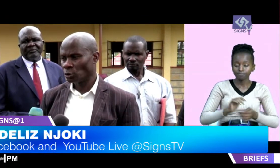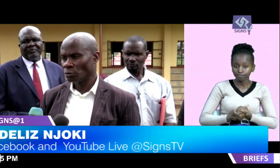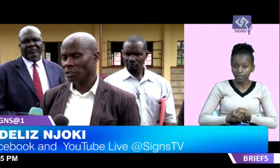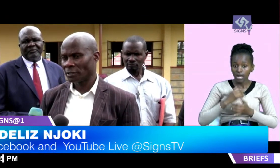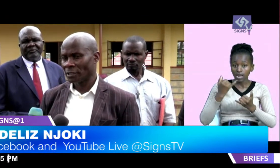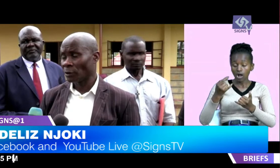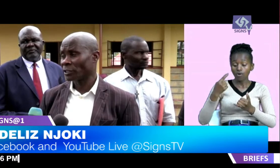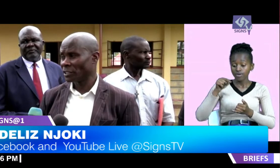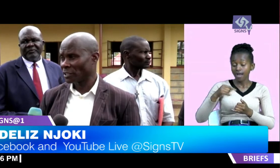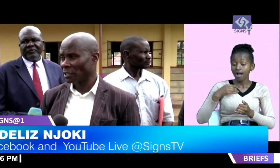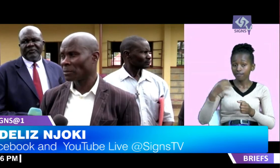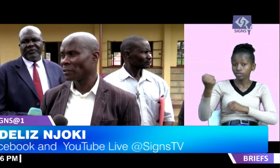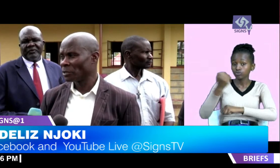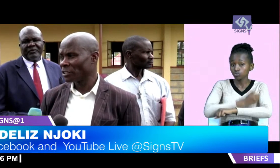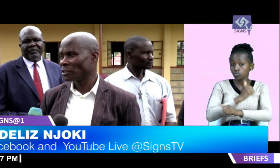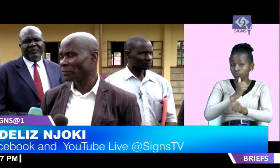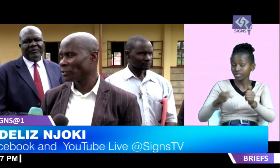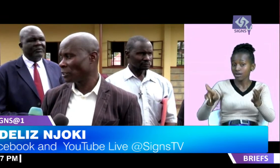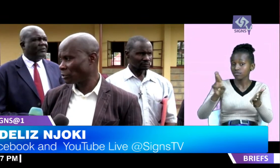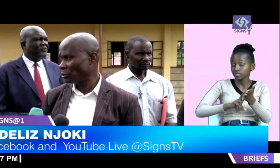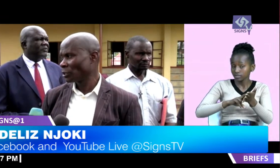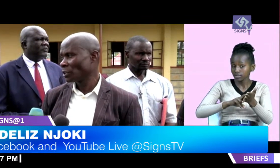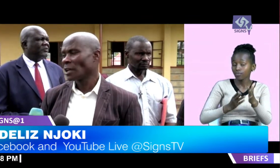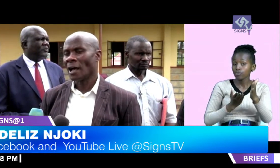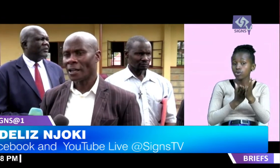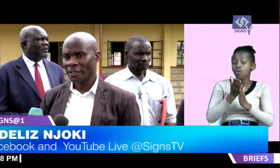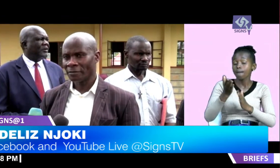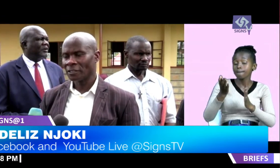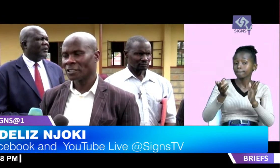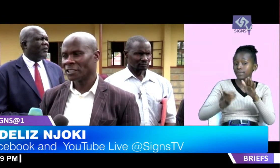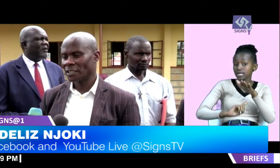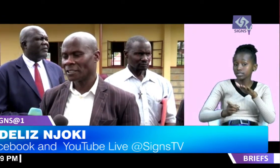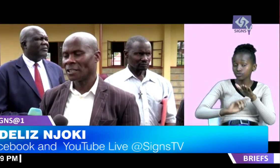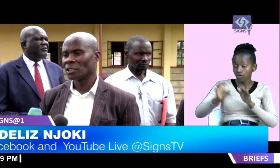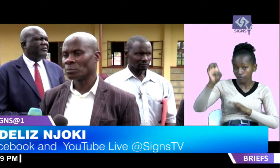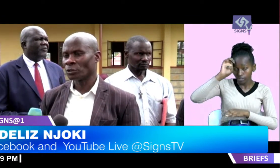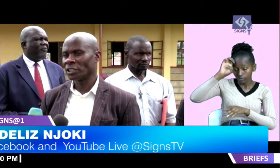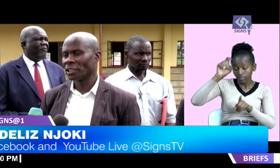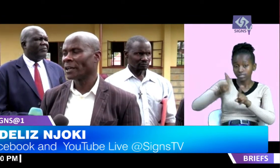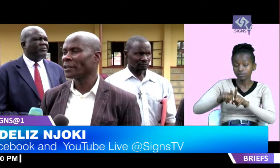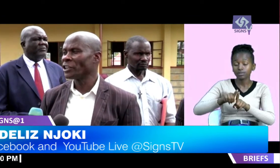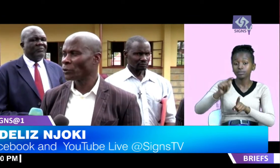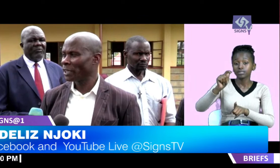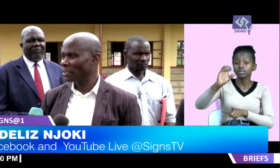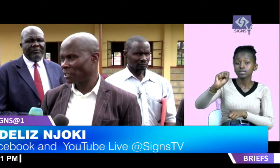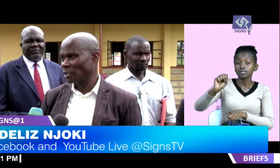which is now registered by the Ministry of Education, and even the TSC has brought in a new head teacher of the